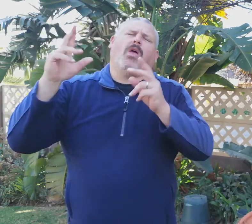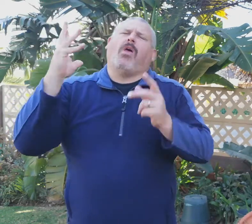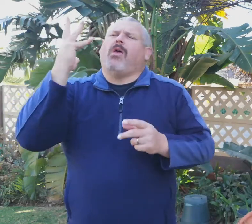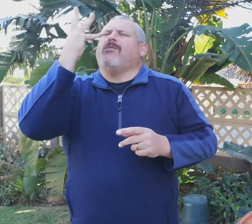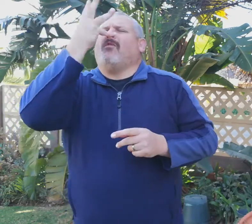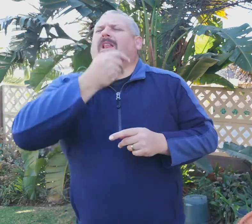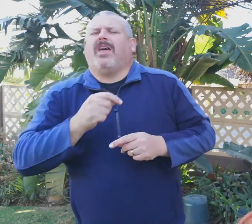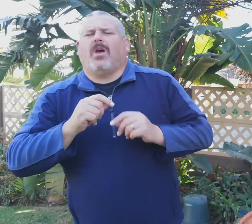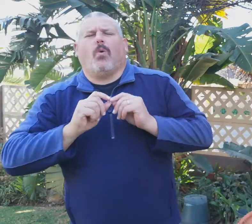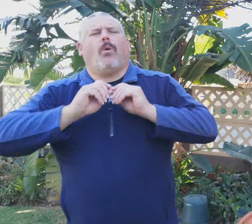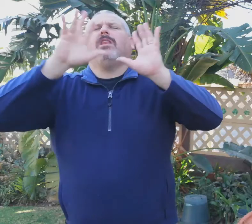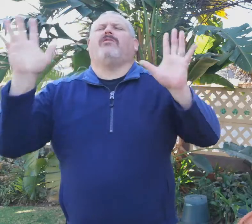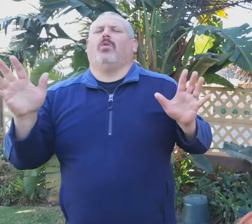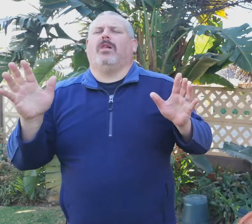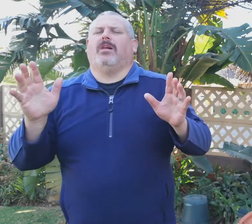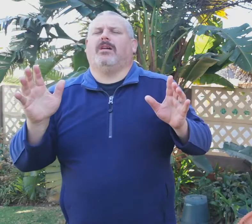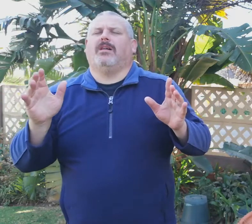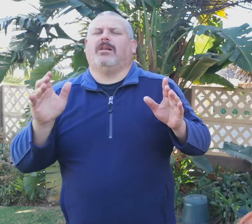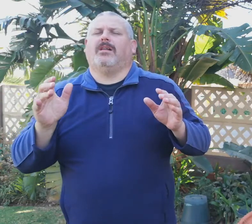Your wonderlijke, wonderful